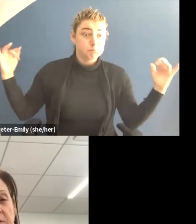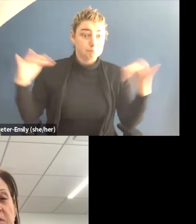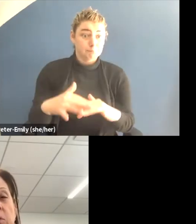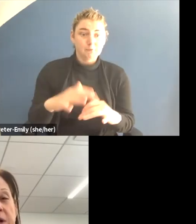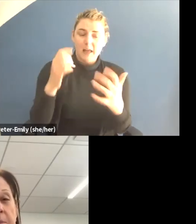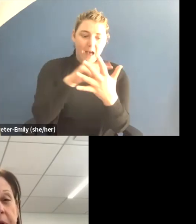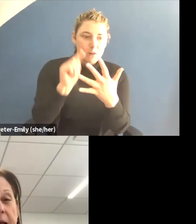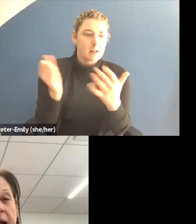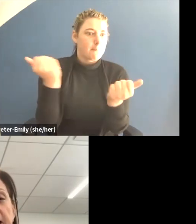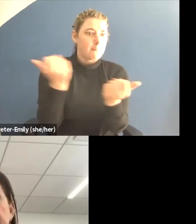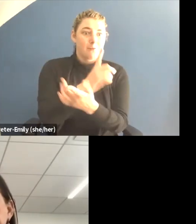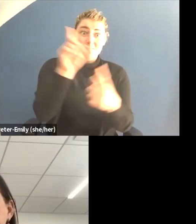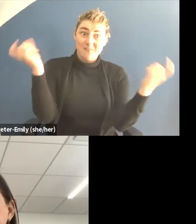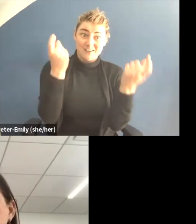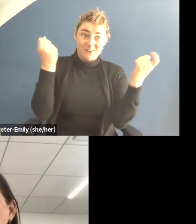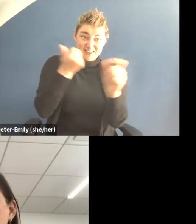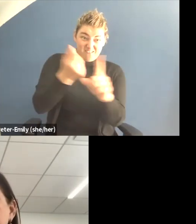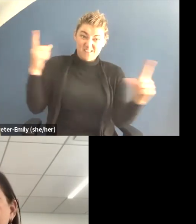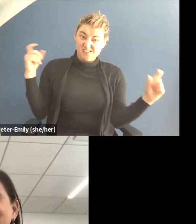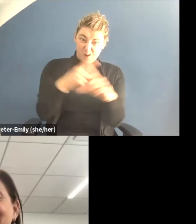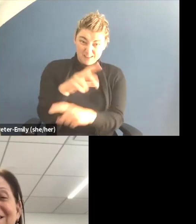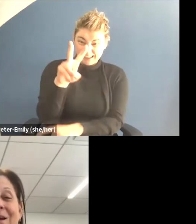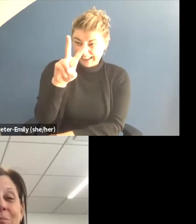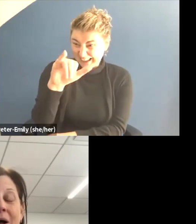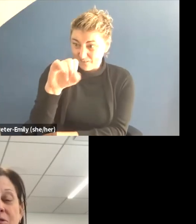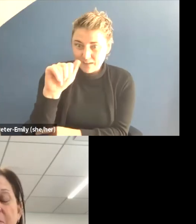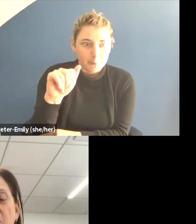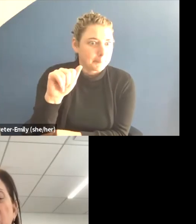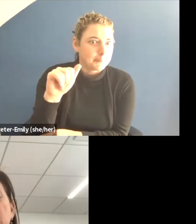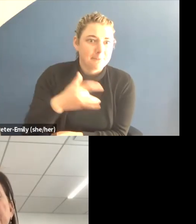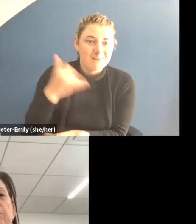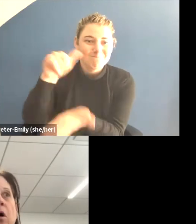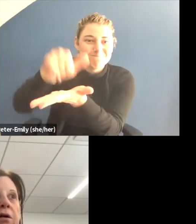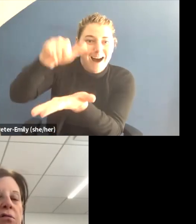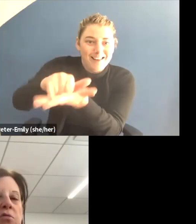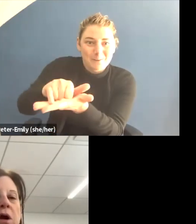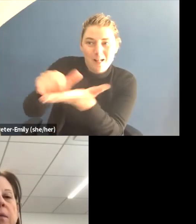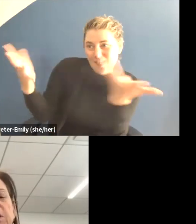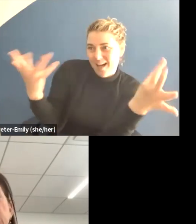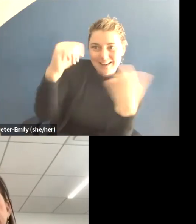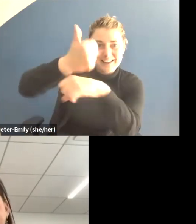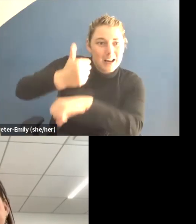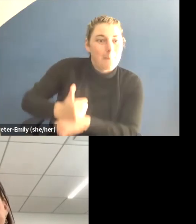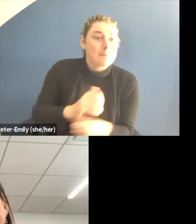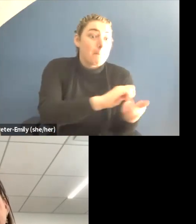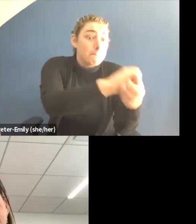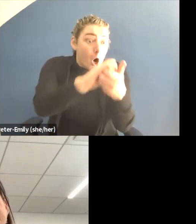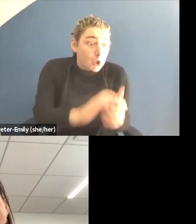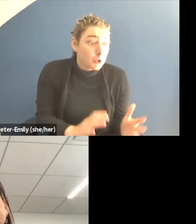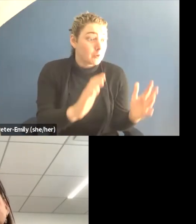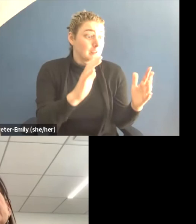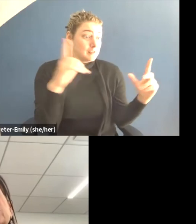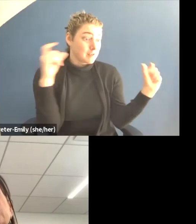this festival was complicated. The visas were practically impossible. The partners were complicated.